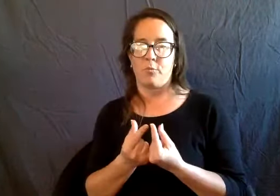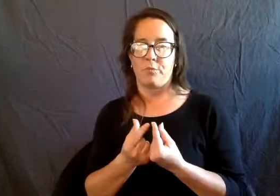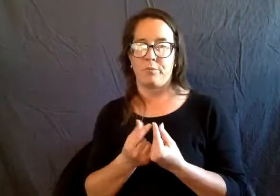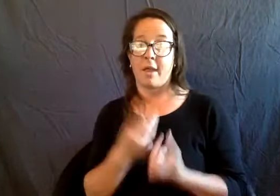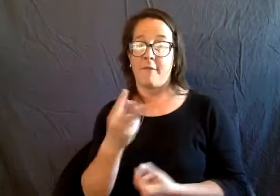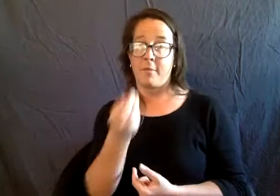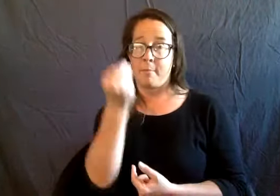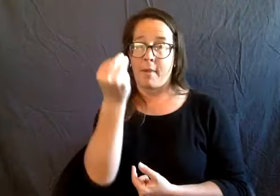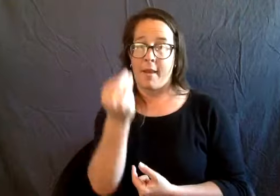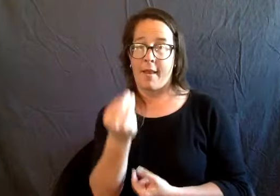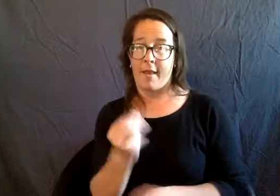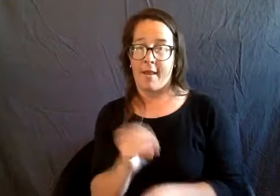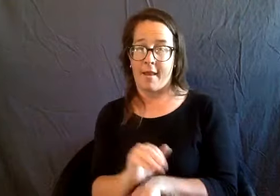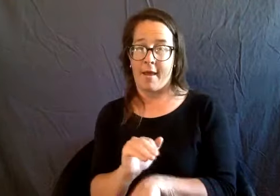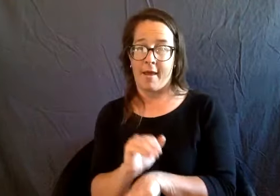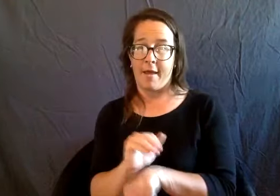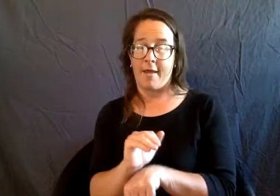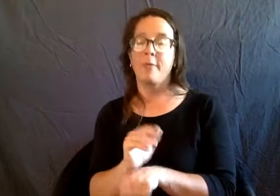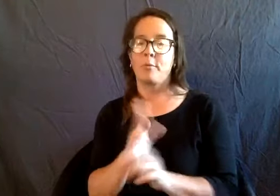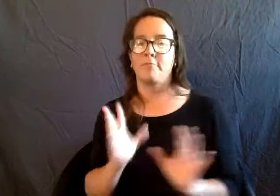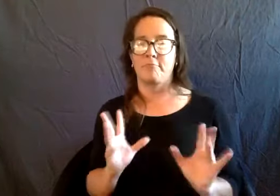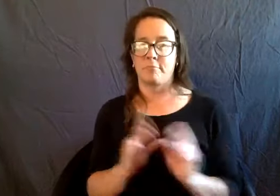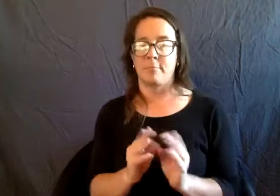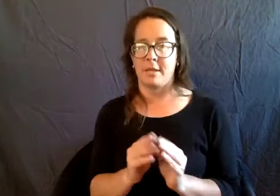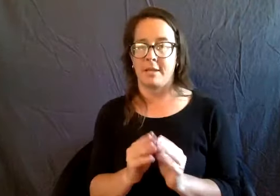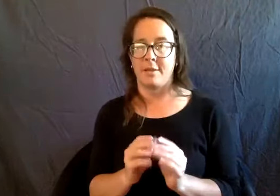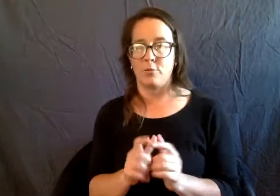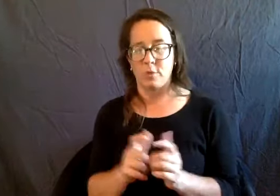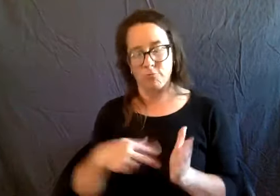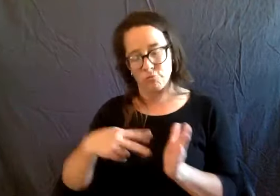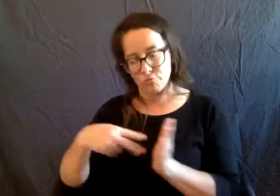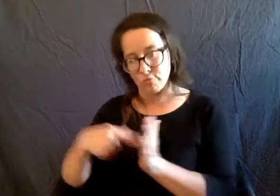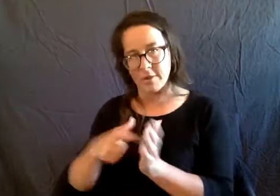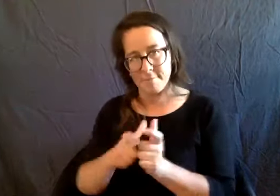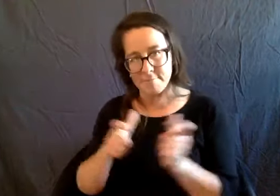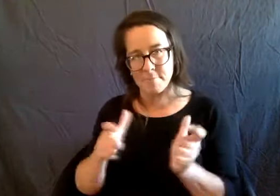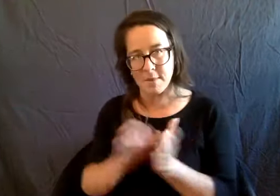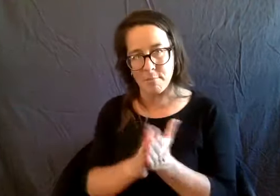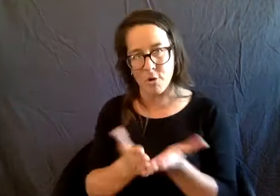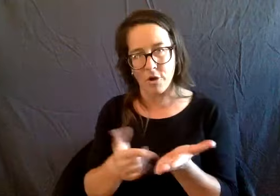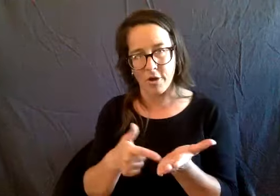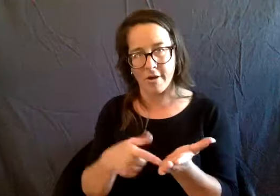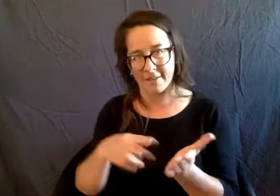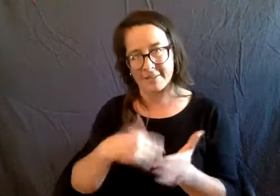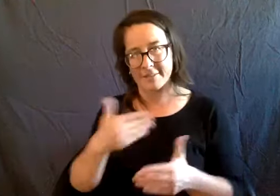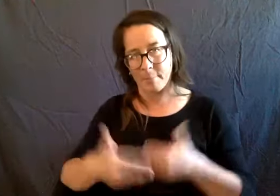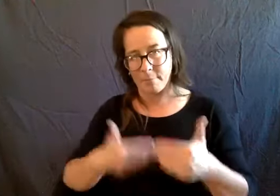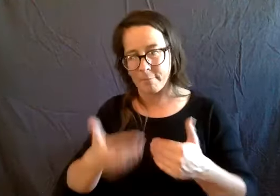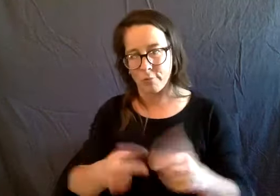Monday nights at the Salvation Army. And we're a Big Book step group. And we read the Big Book, and then we share our experience with working the